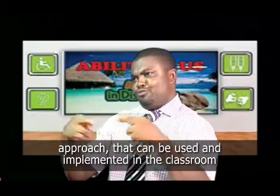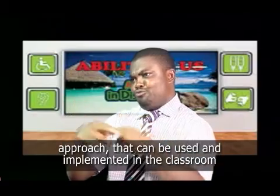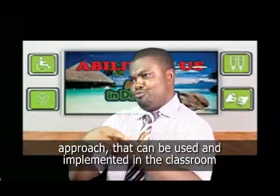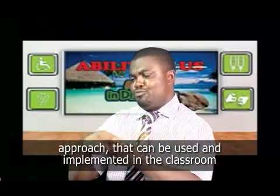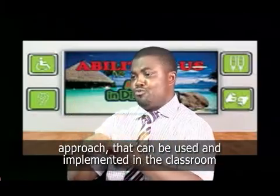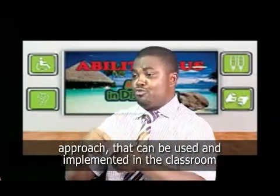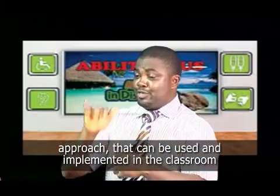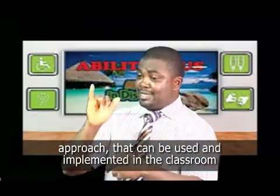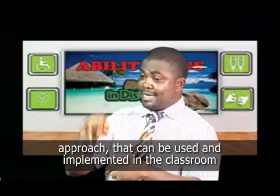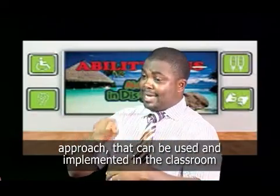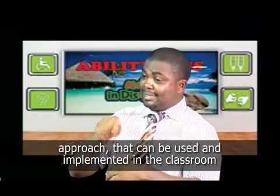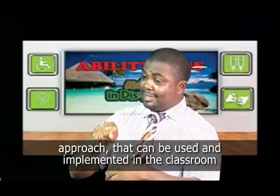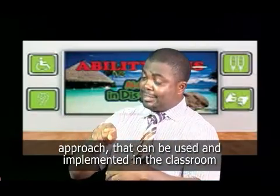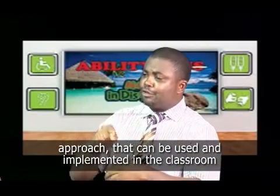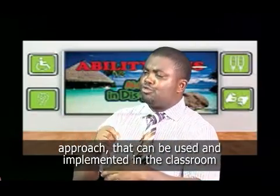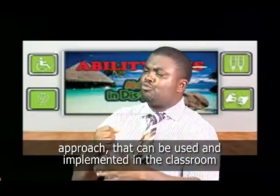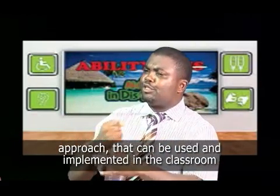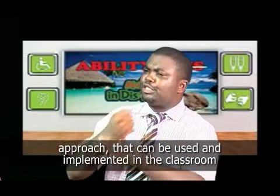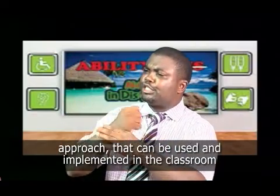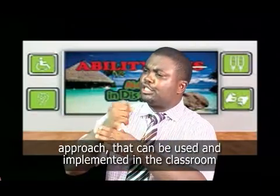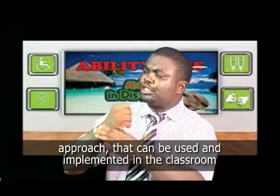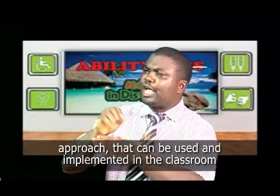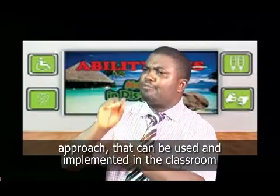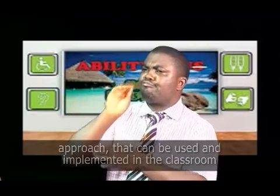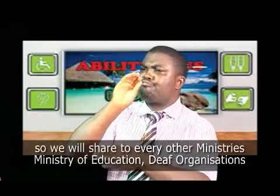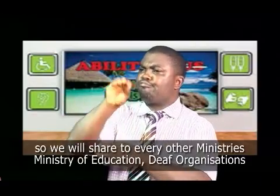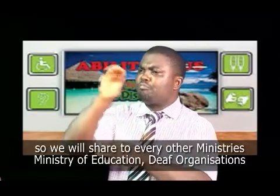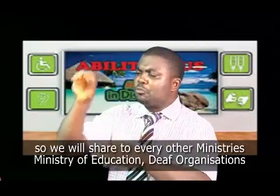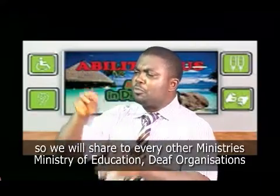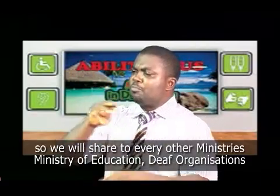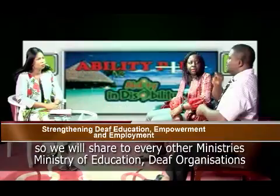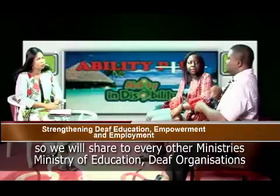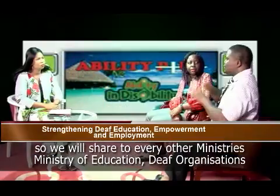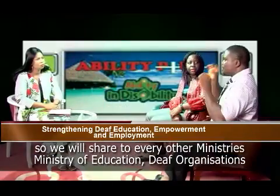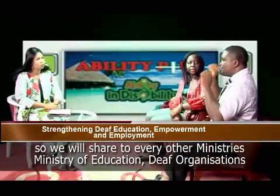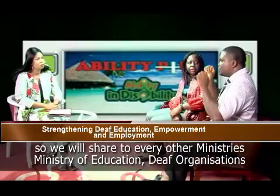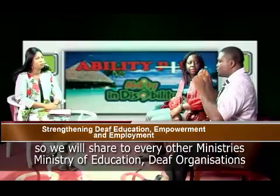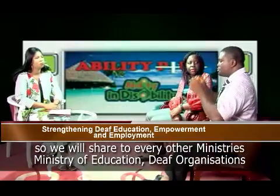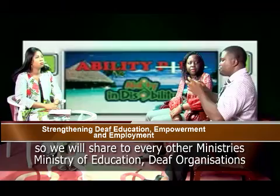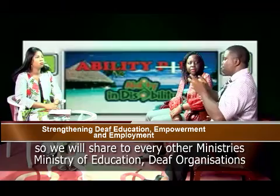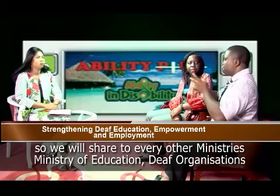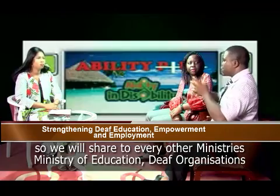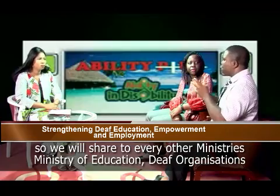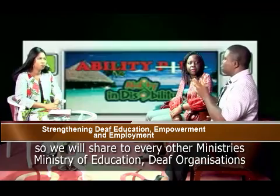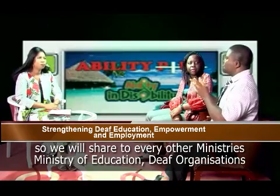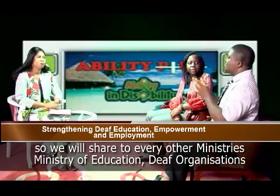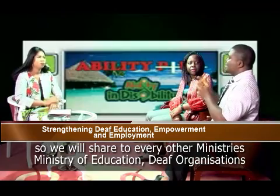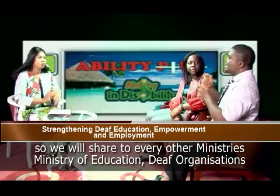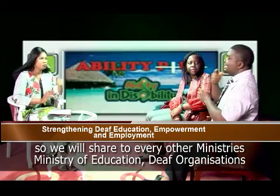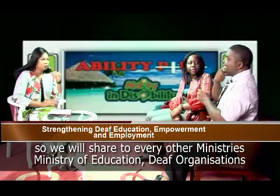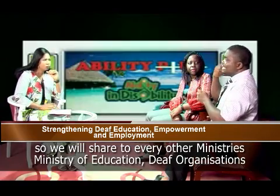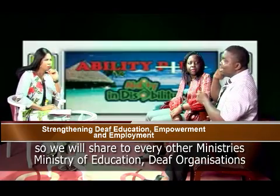that can be used and implemented in the classroom. So we will share to every other ministries, Ministry of